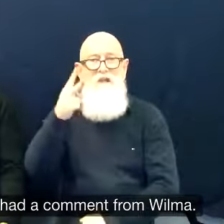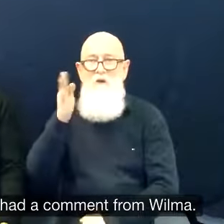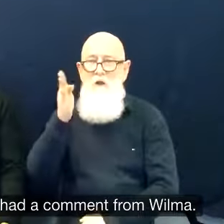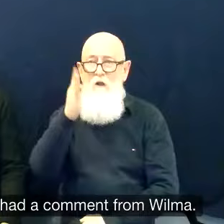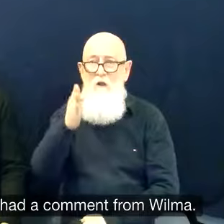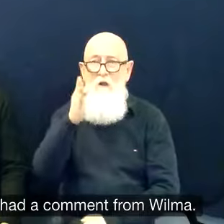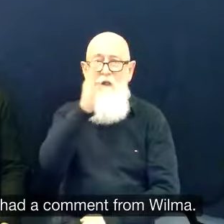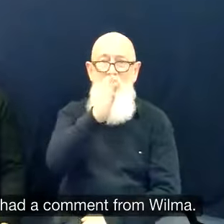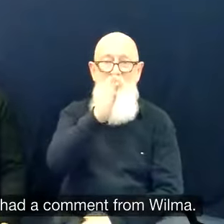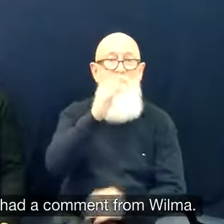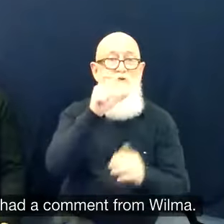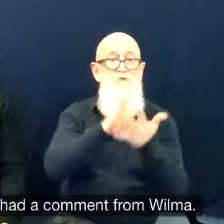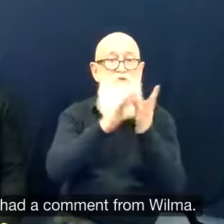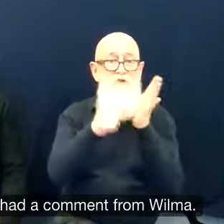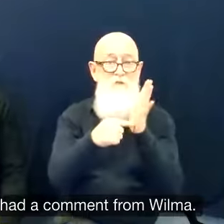is for chatting.